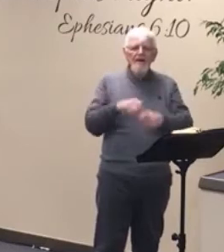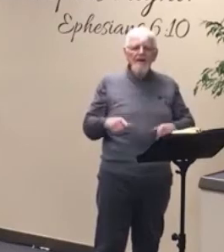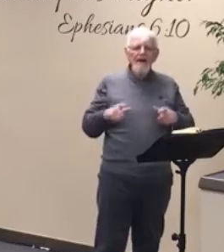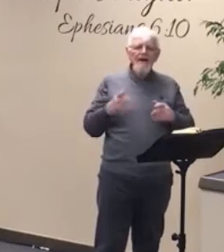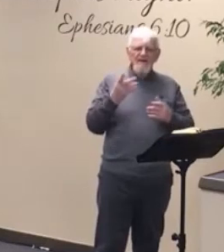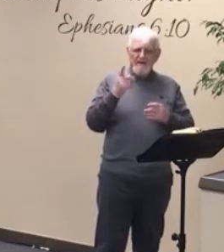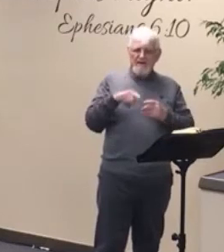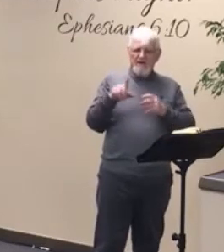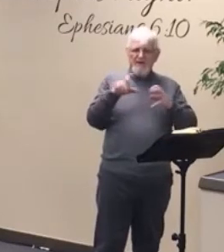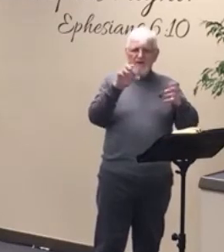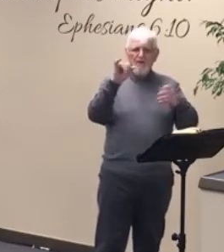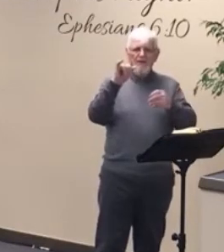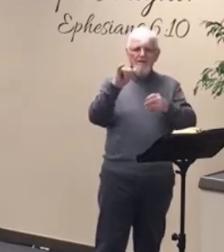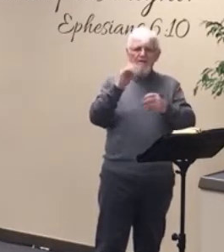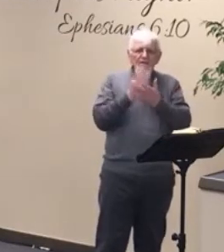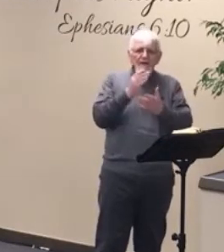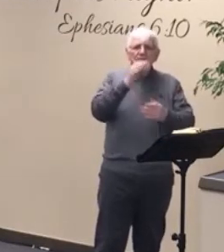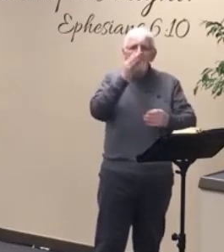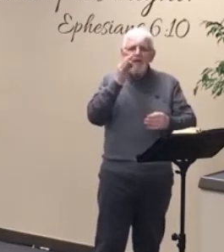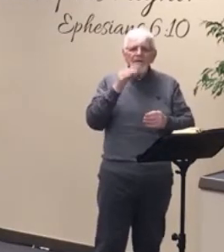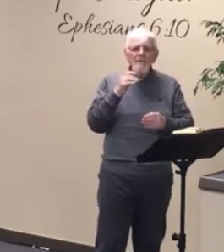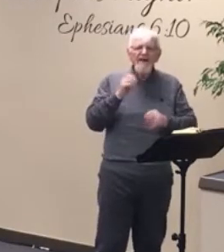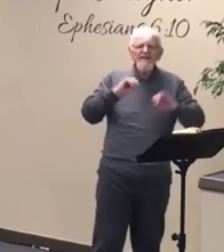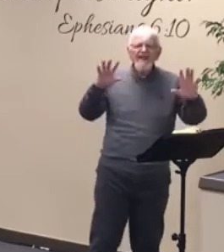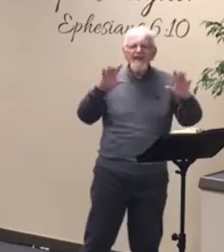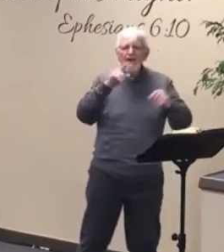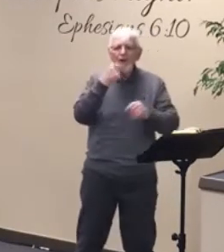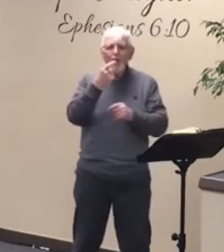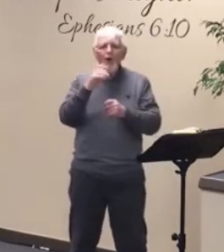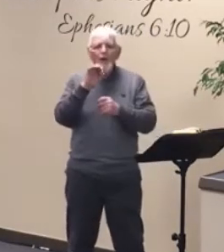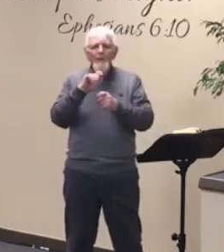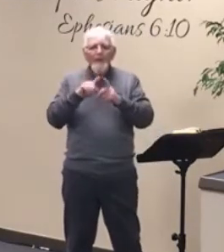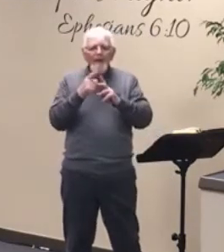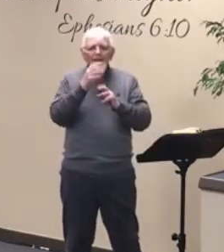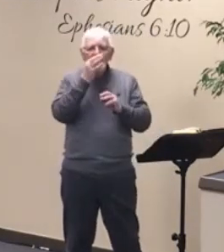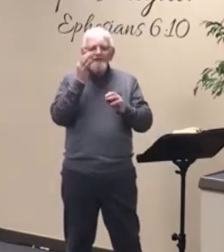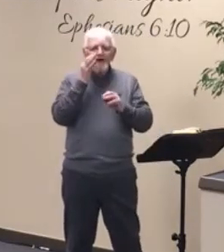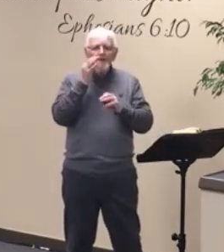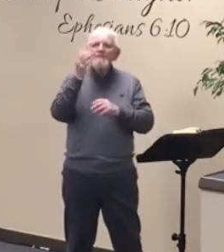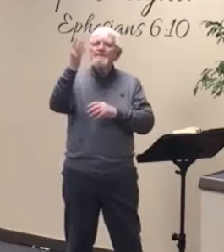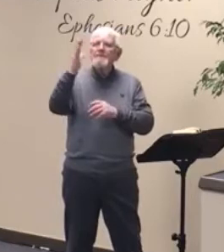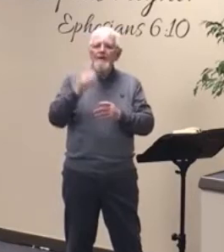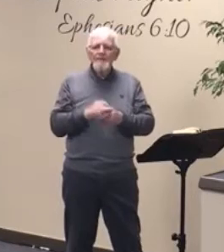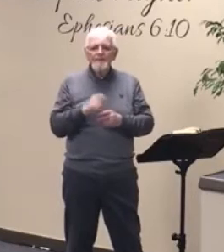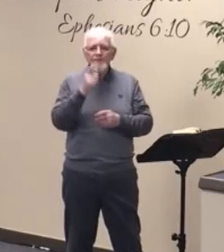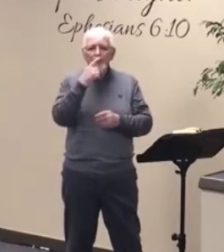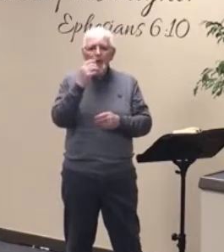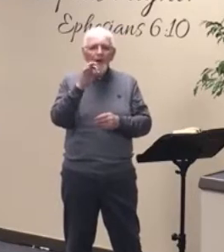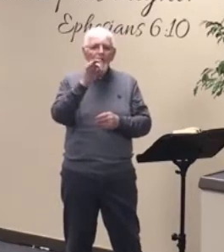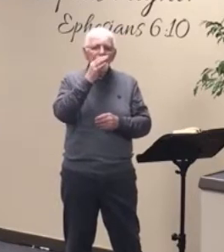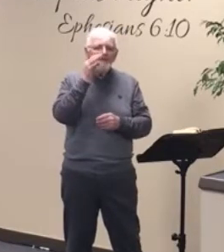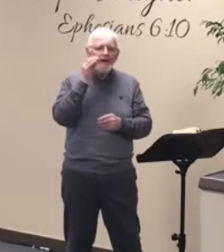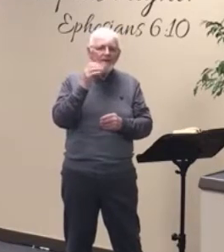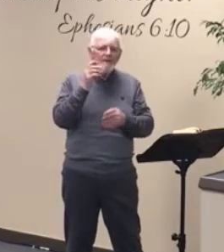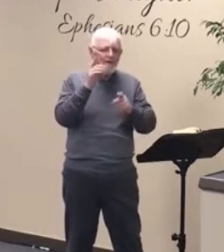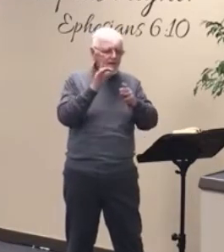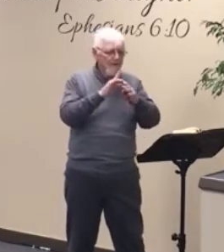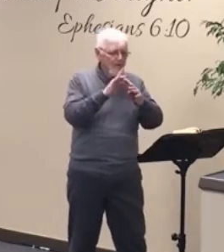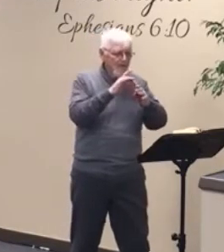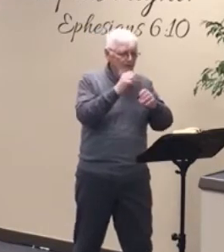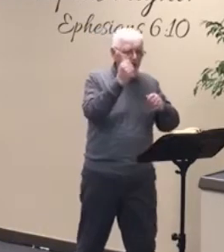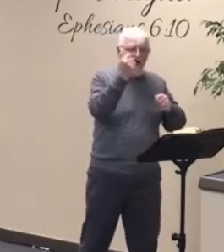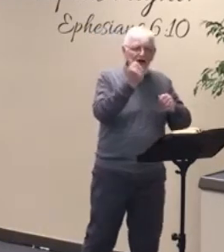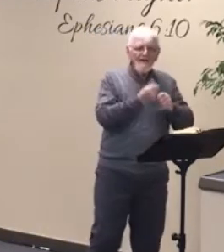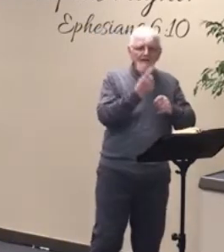Nothing. Nothing. Who caused the famine? God caused the famine. Who did the famine affect? The famine affected everybody. But you